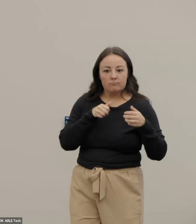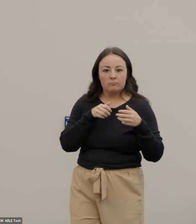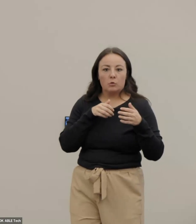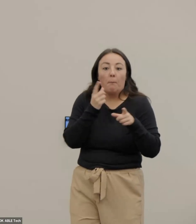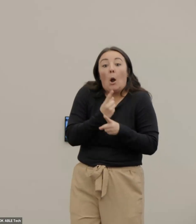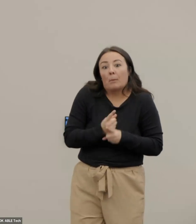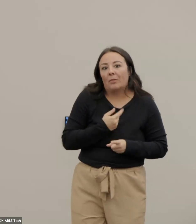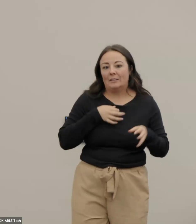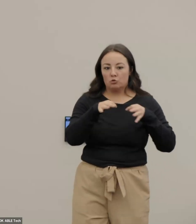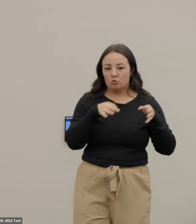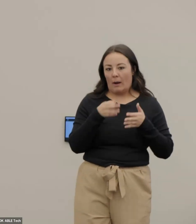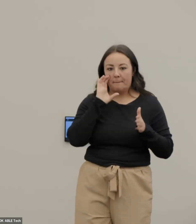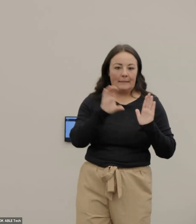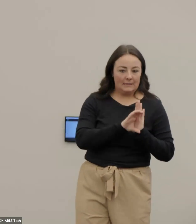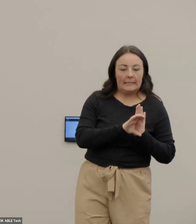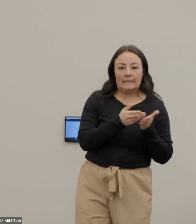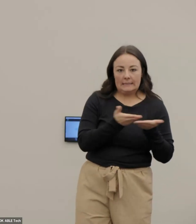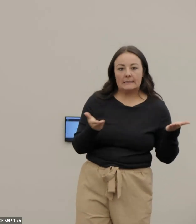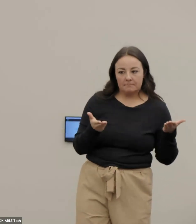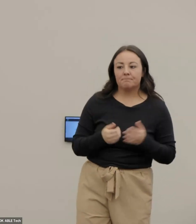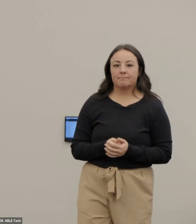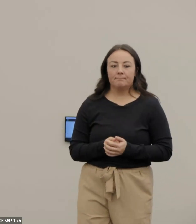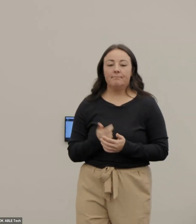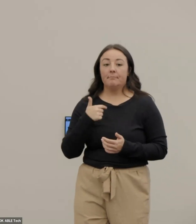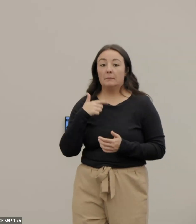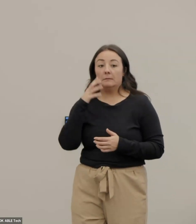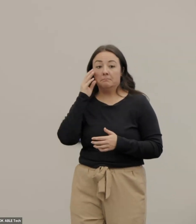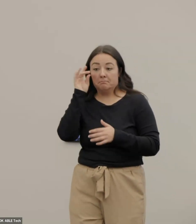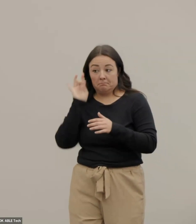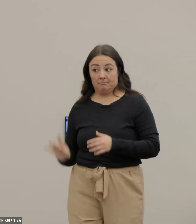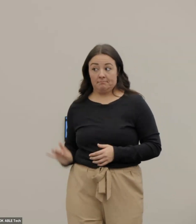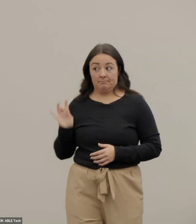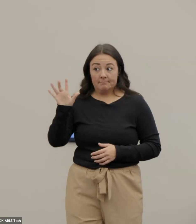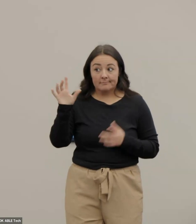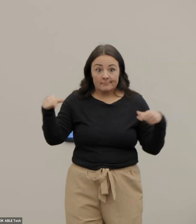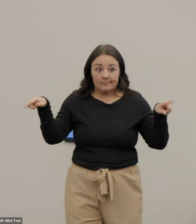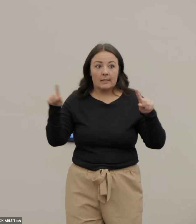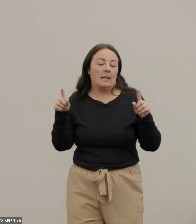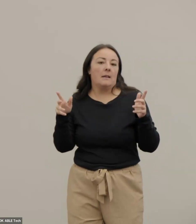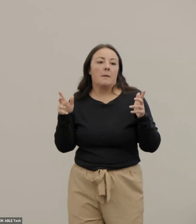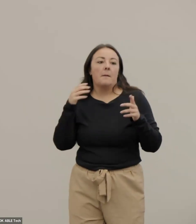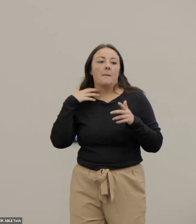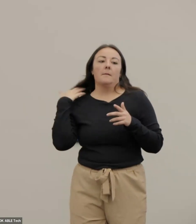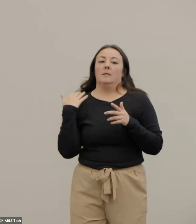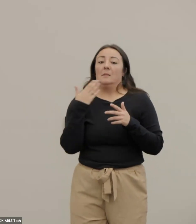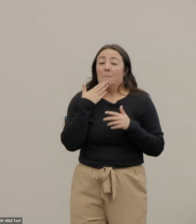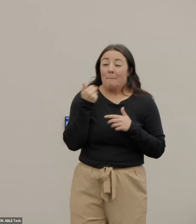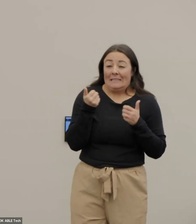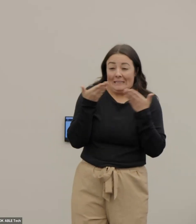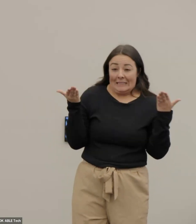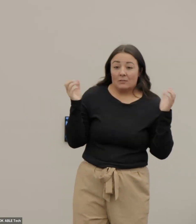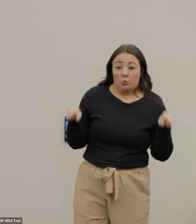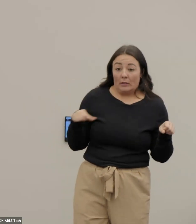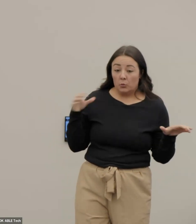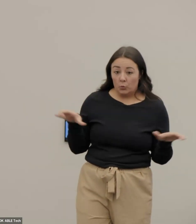things. And I'll give you a little tip here. The best thing you can do is